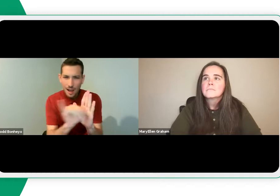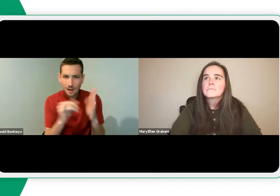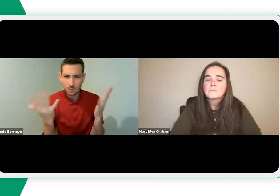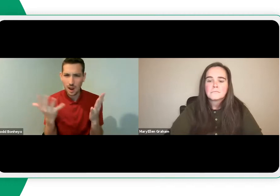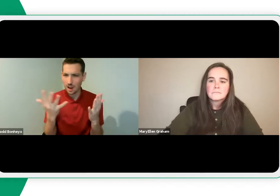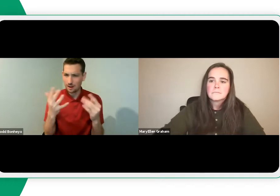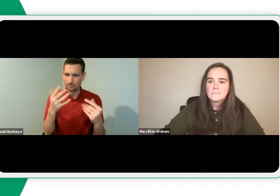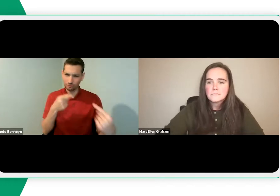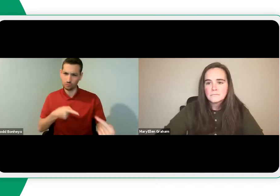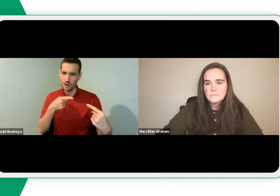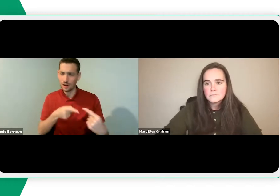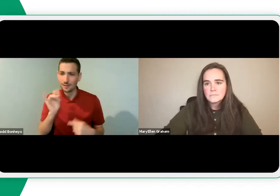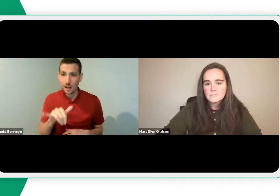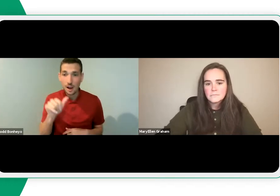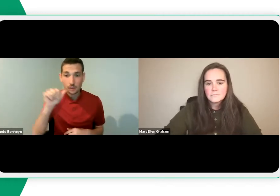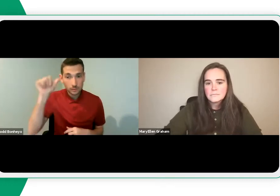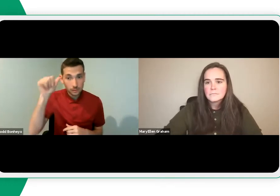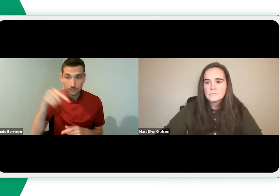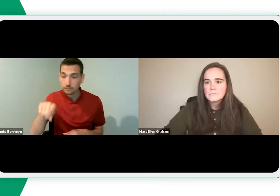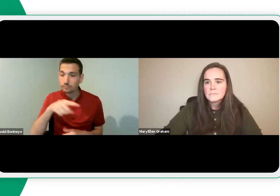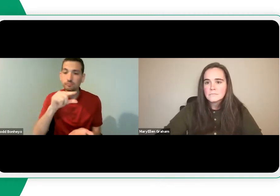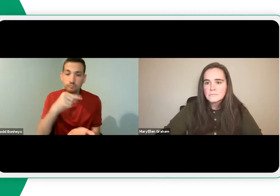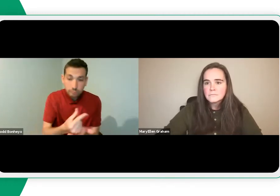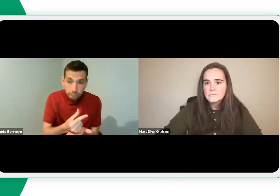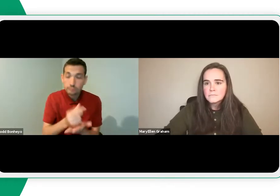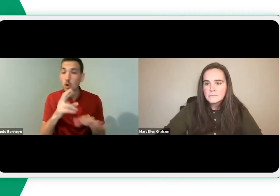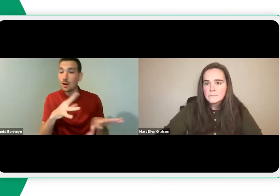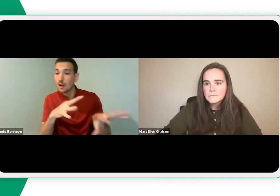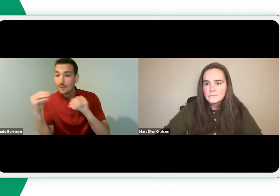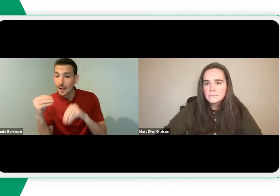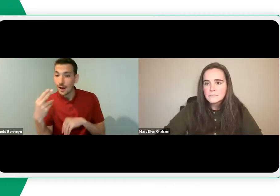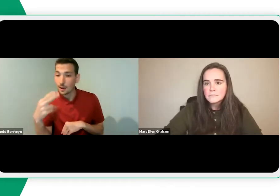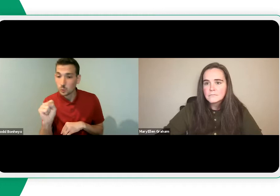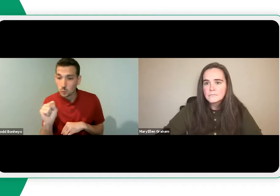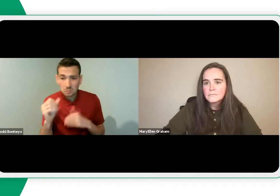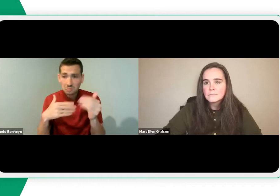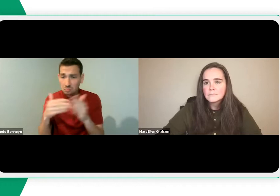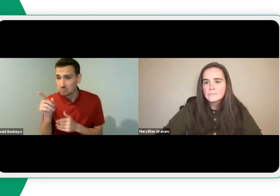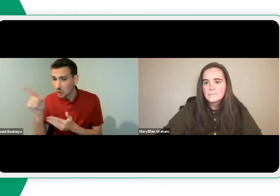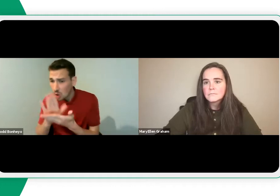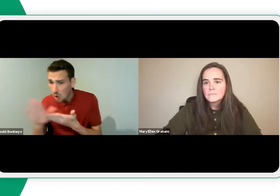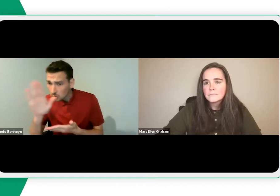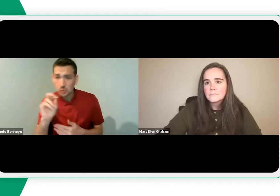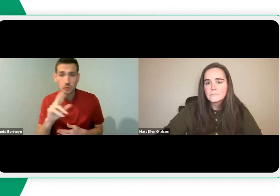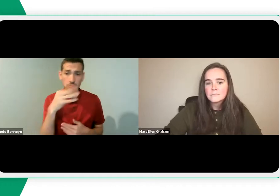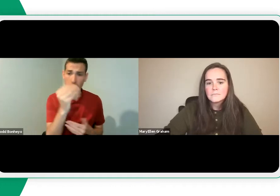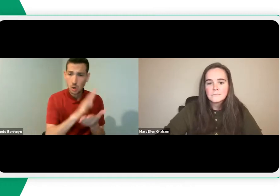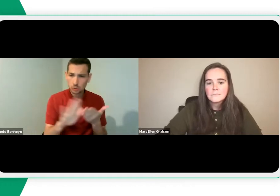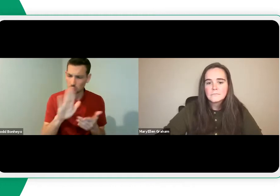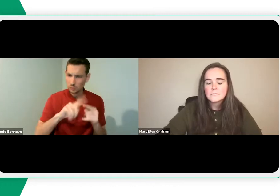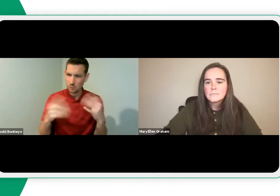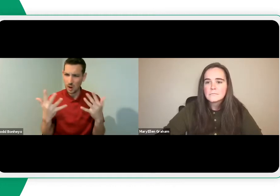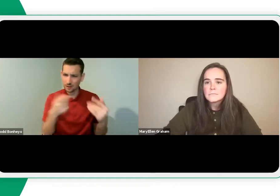What we're going to be doing this evening is to identify where the struggles are for adults who have graduated from